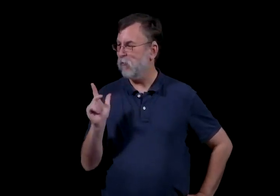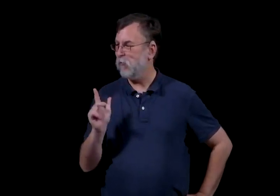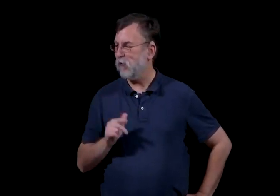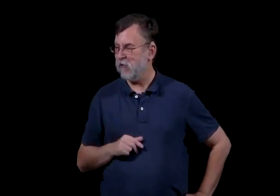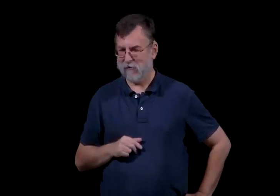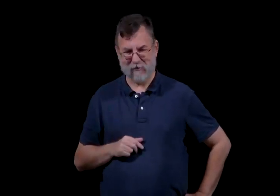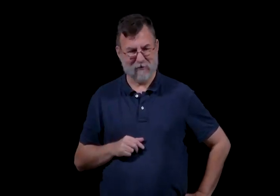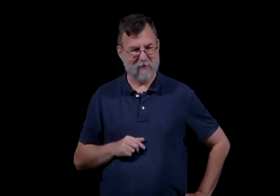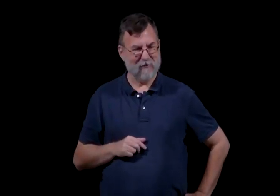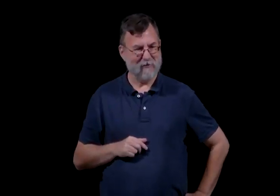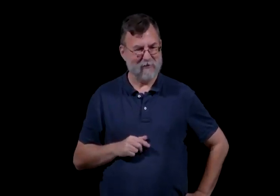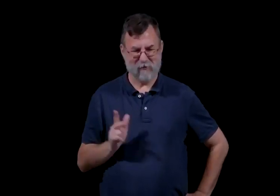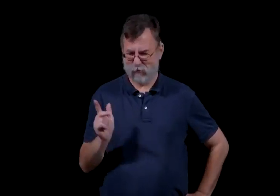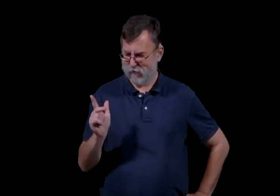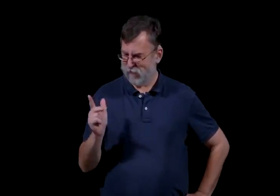23.